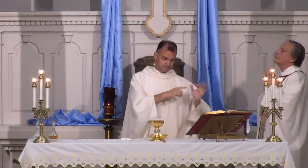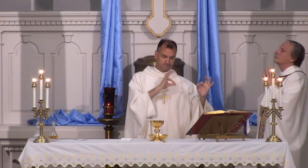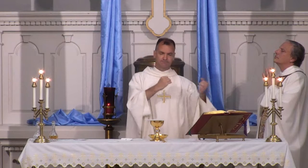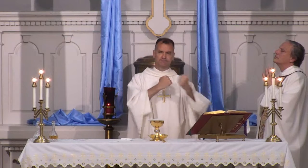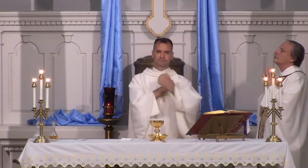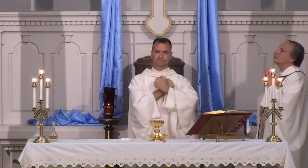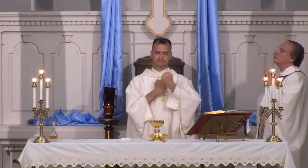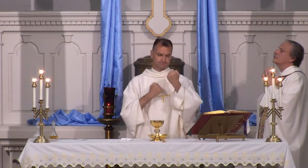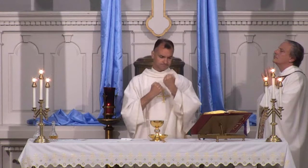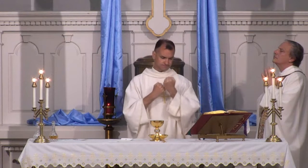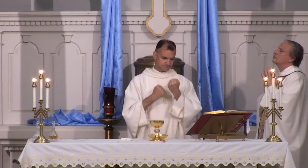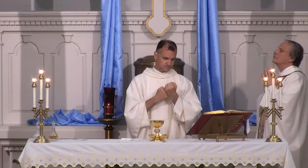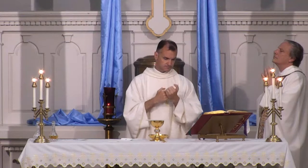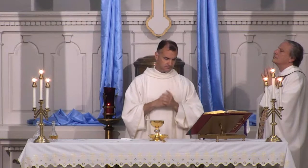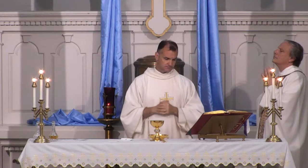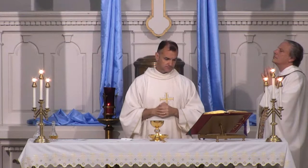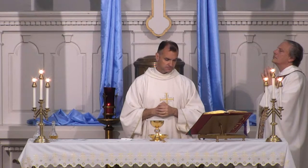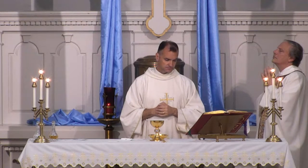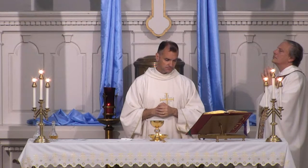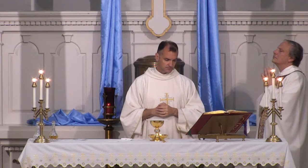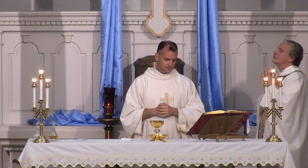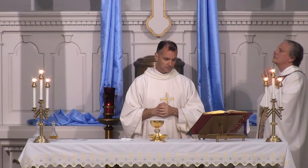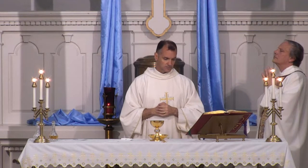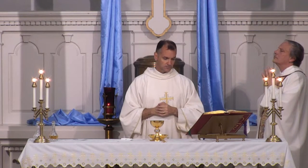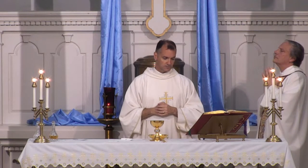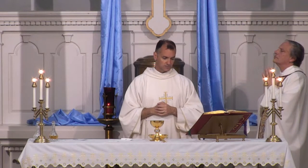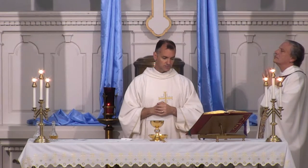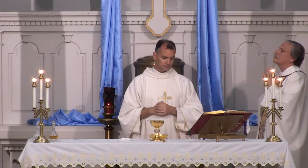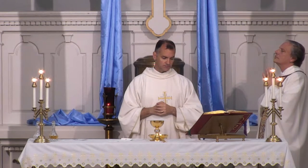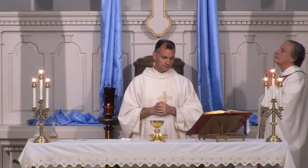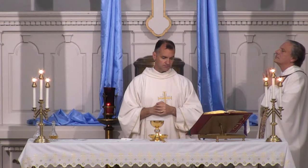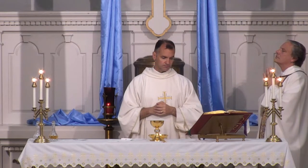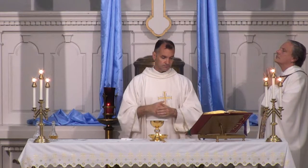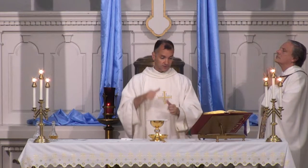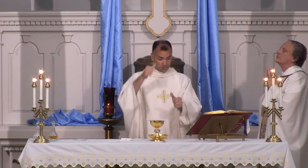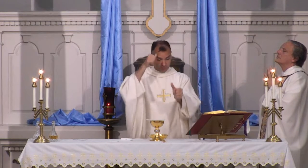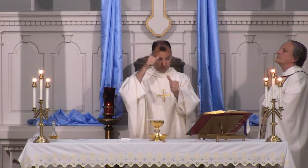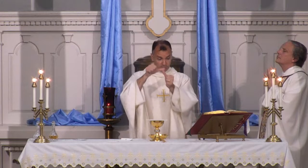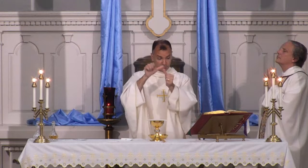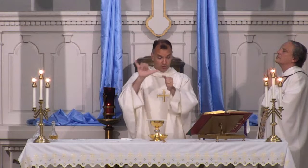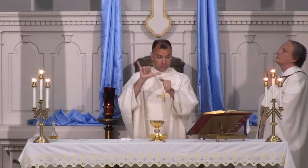Pope, Sean, our Bishop, and all the clergy.